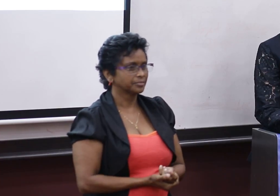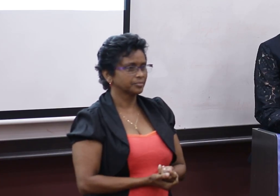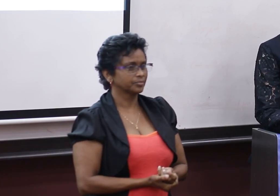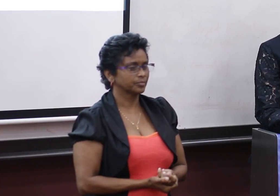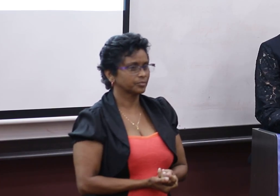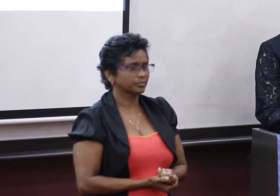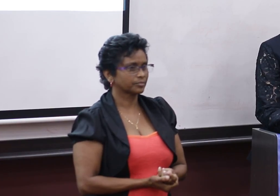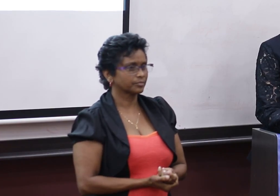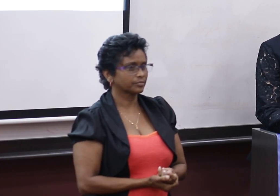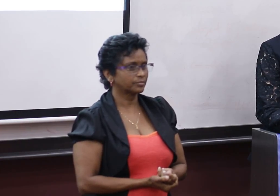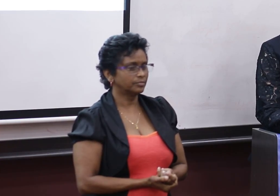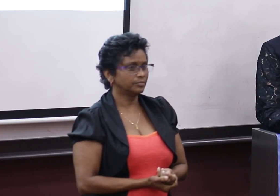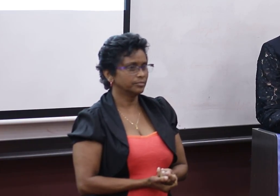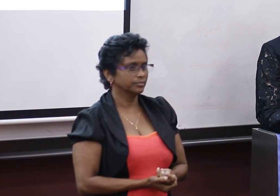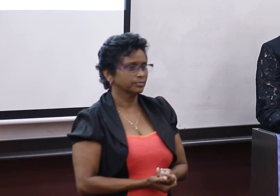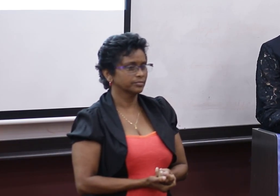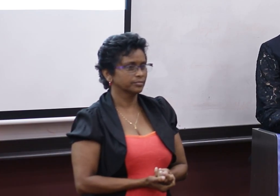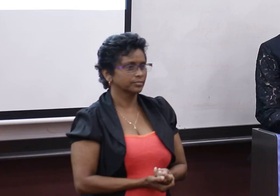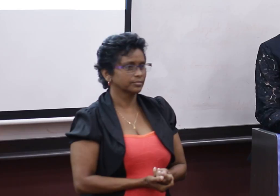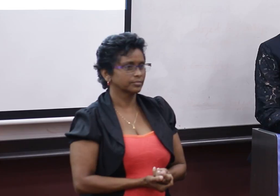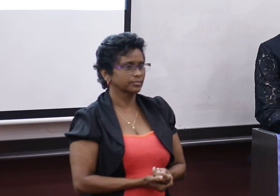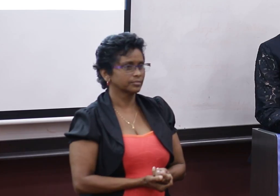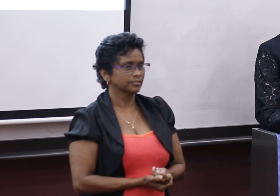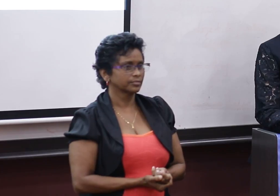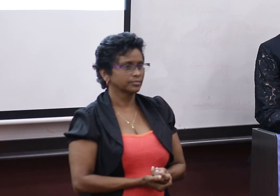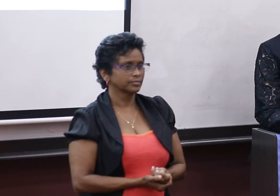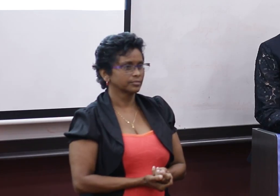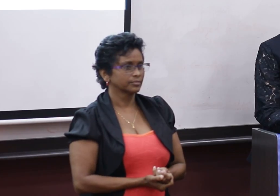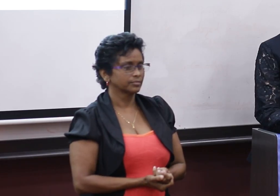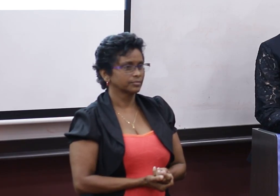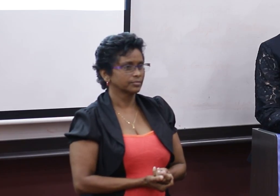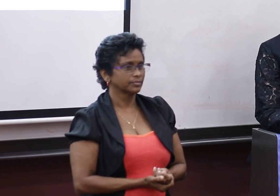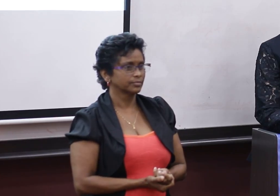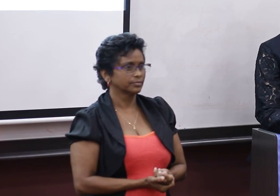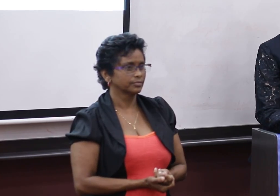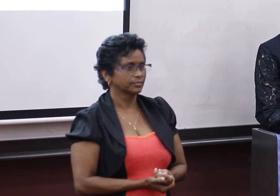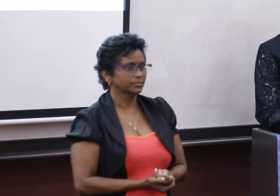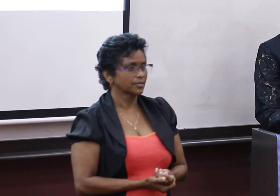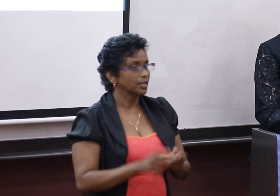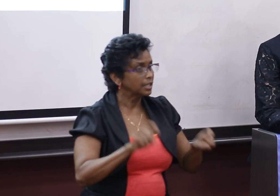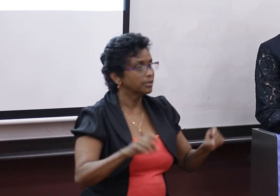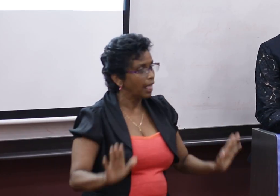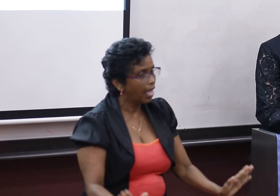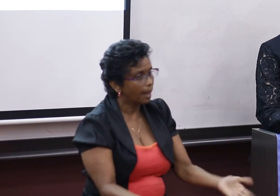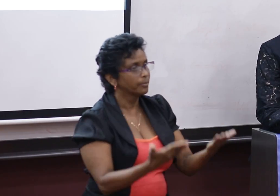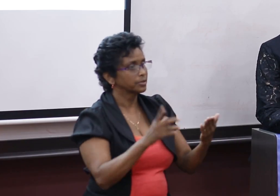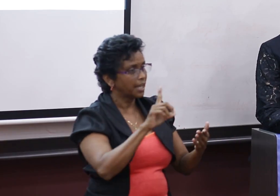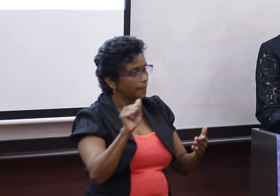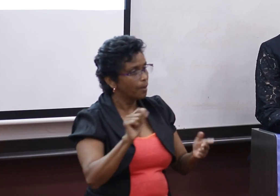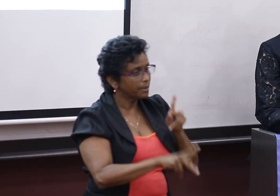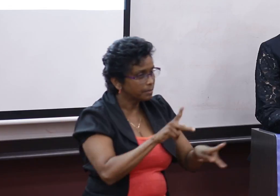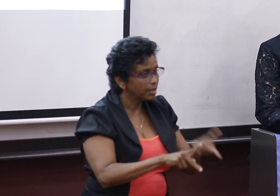mechanisms to enable the participation of civil society, in particular people with disabilities and their families. Review the existing services